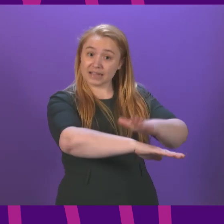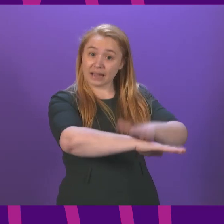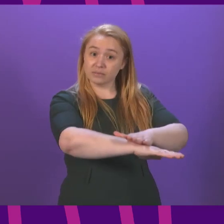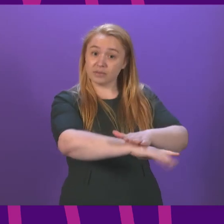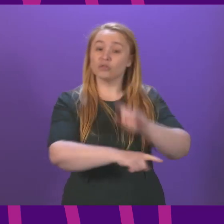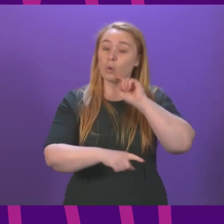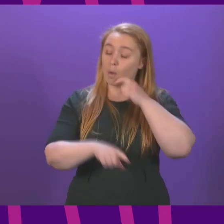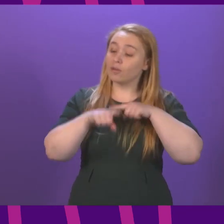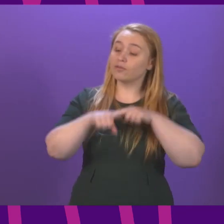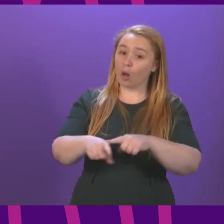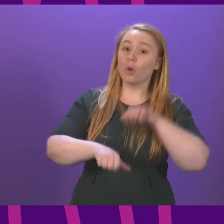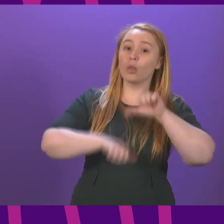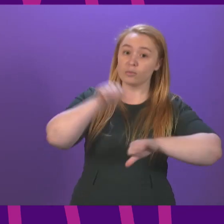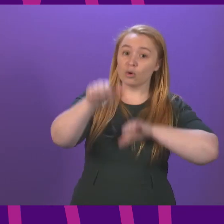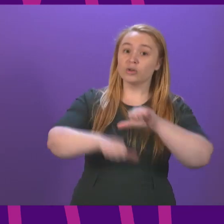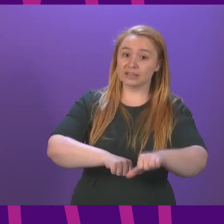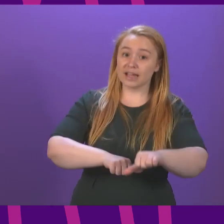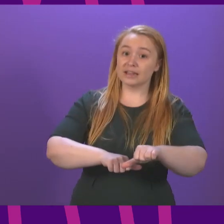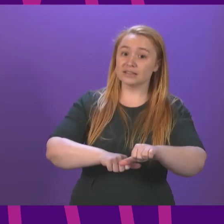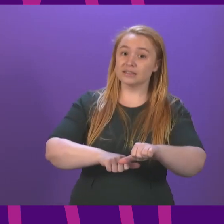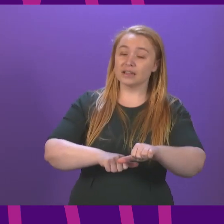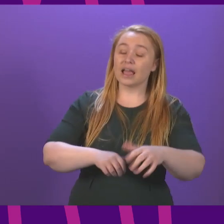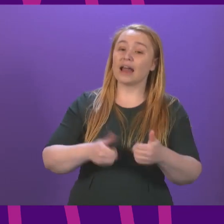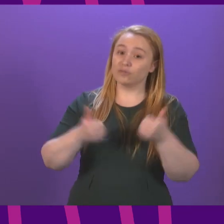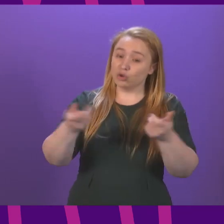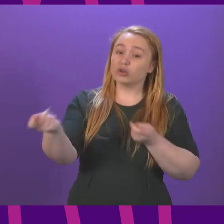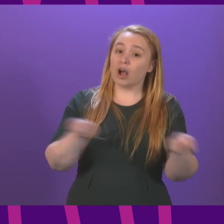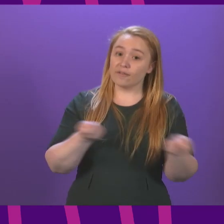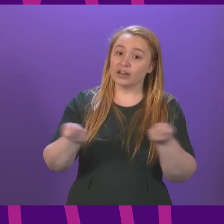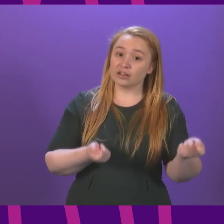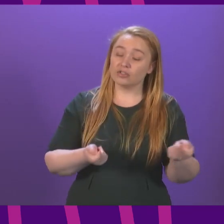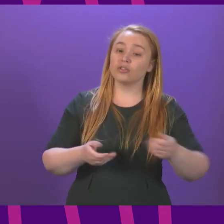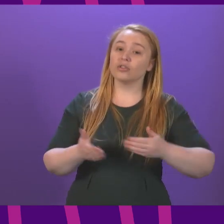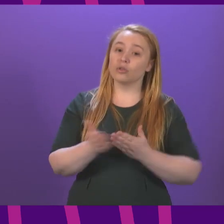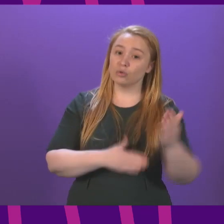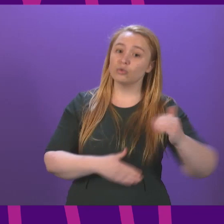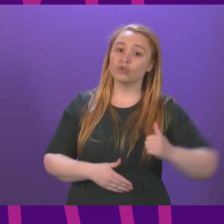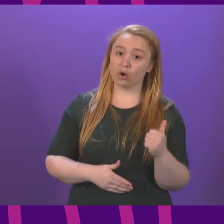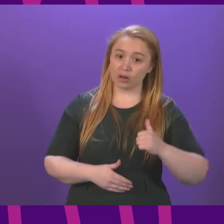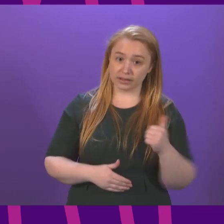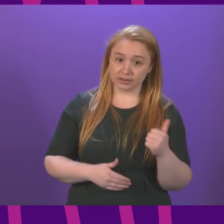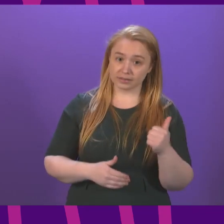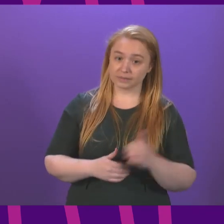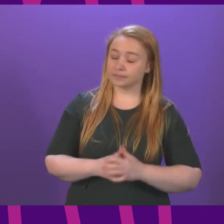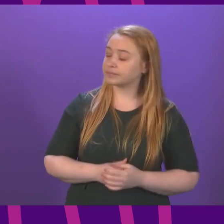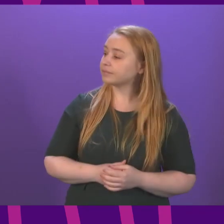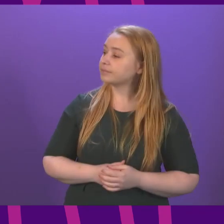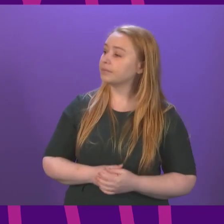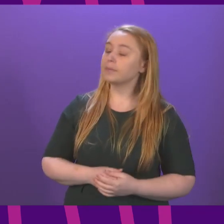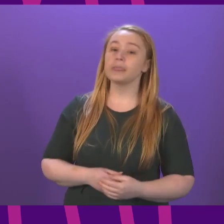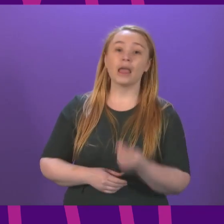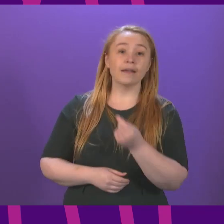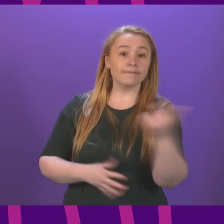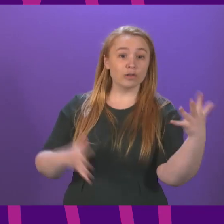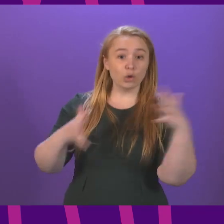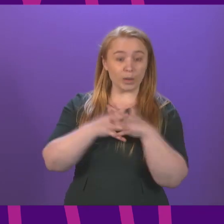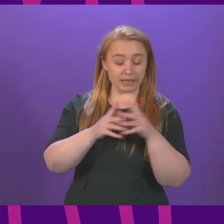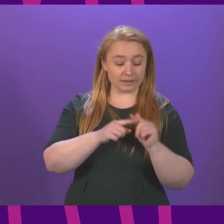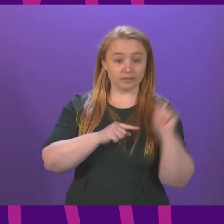continue to do that in the overall interest of the good governance of the country. And thankfully, perhaps in a few weeks' time,